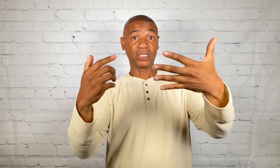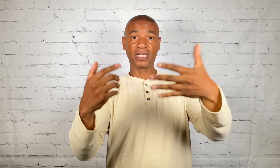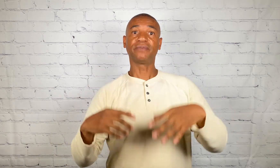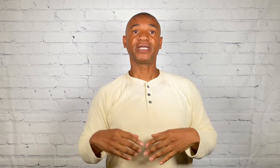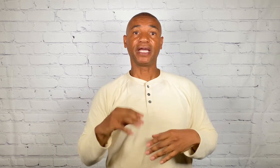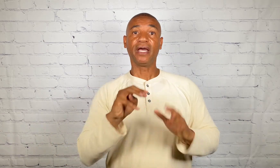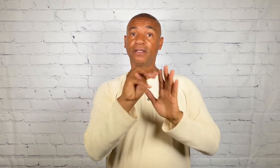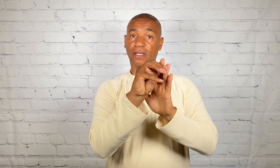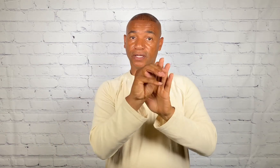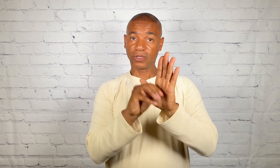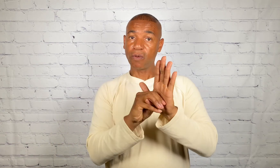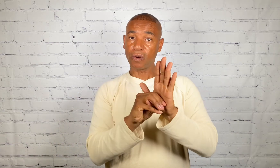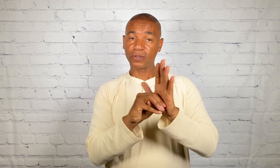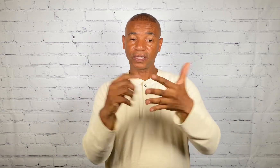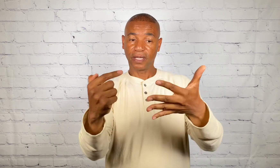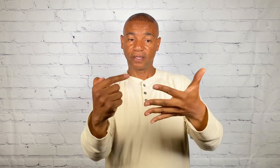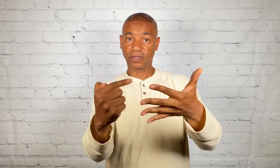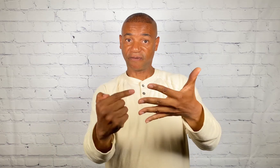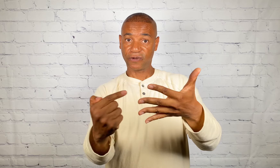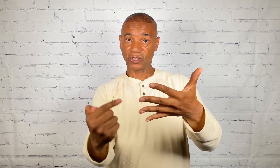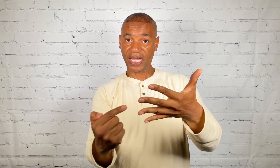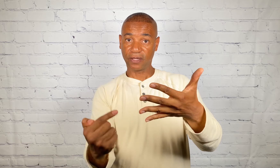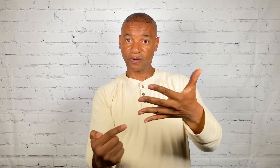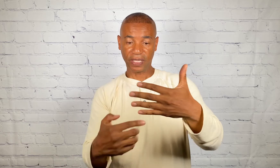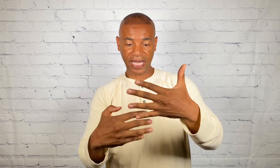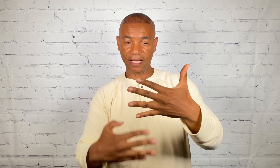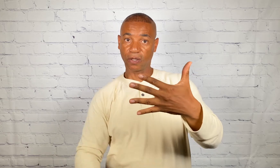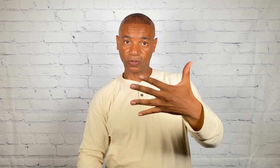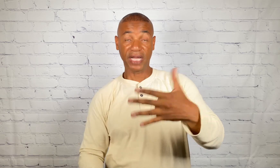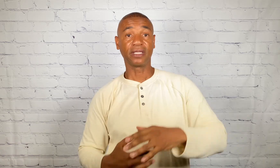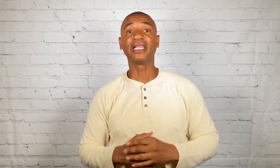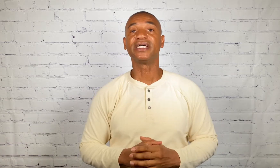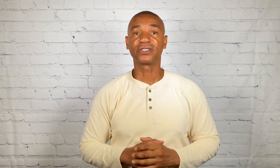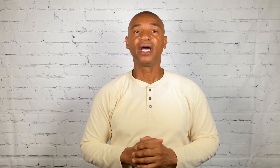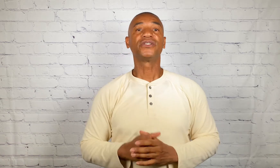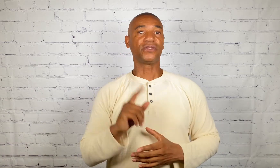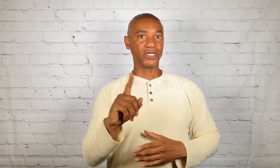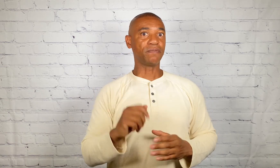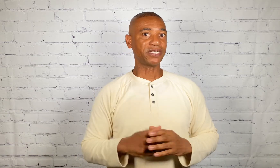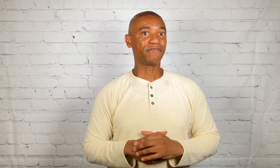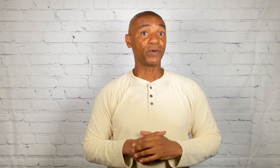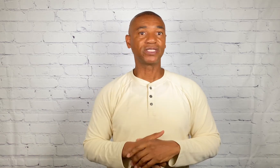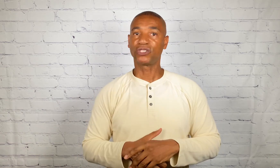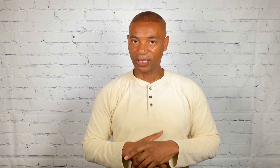Basically I'm saying, here's the morals, there's the first, second, third, and it kind of goes down in the list. So these are my different ways of